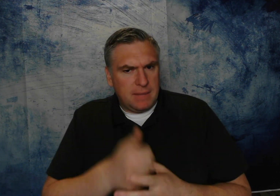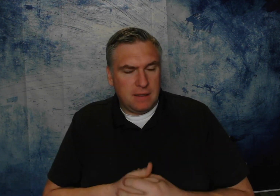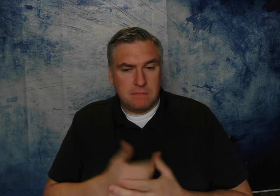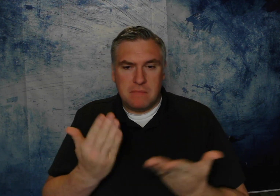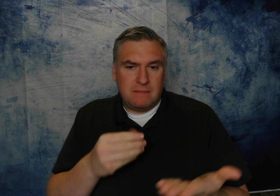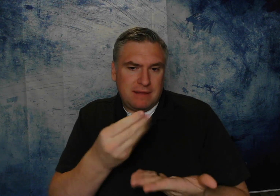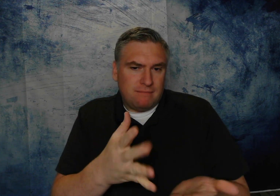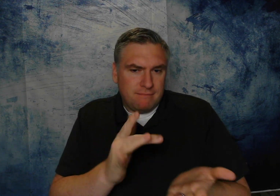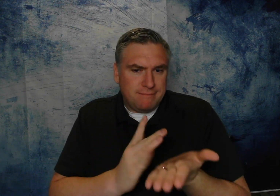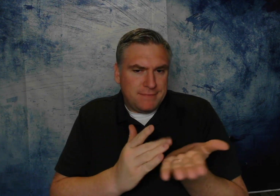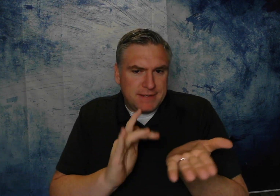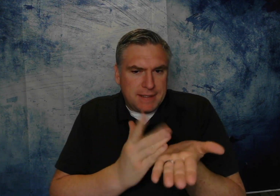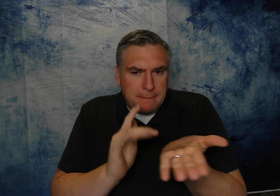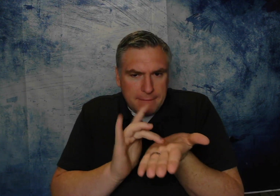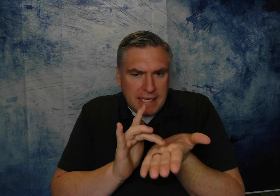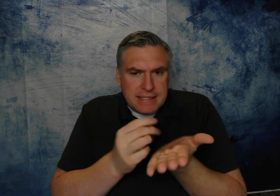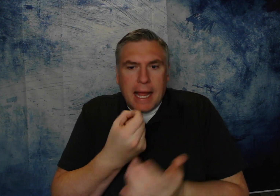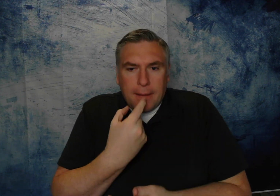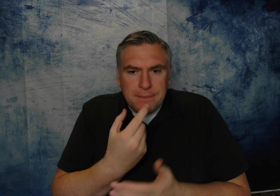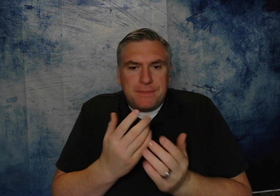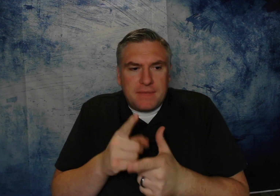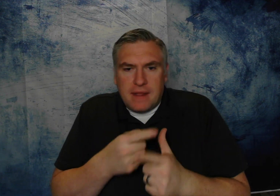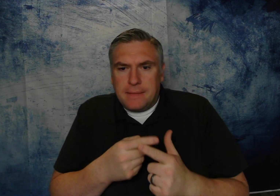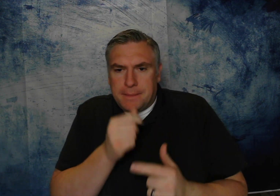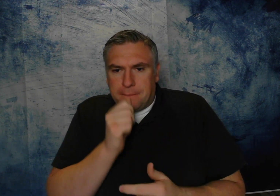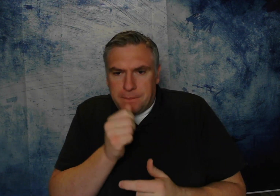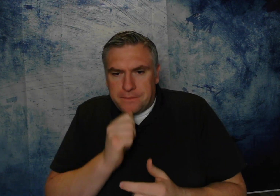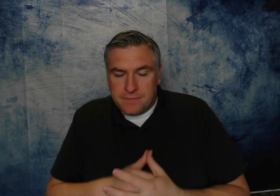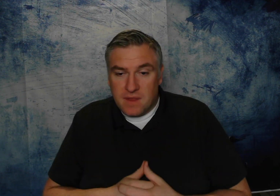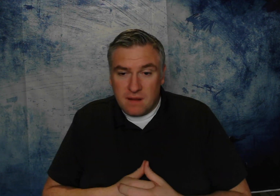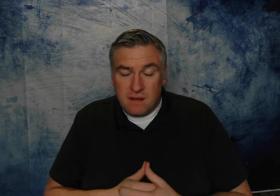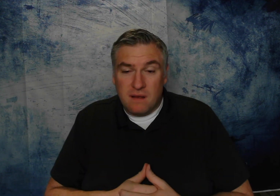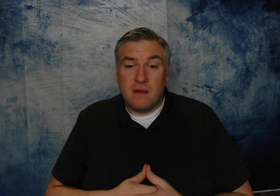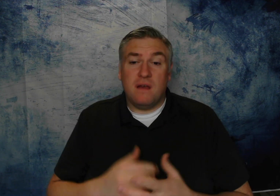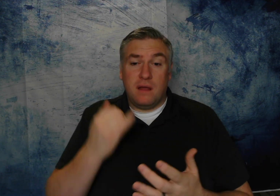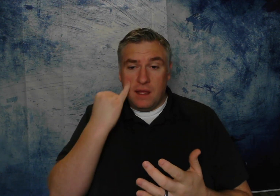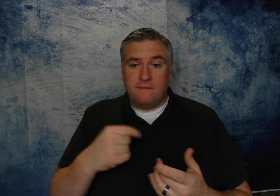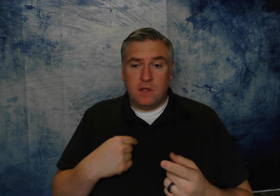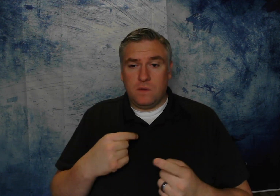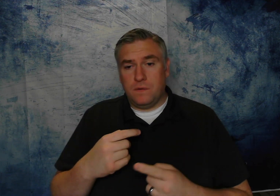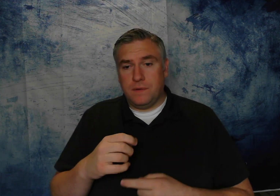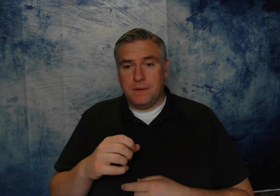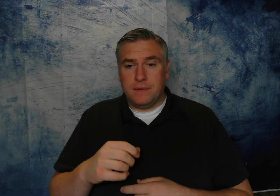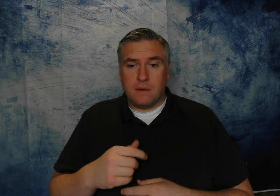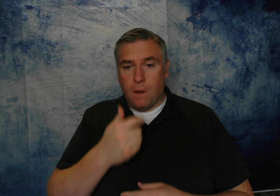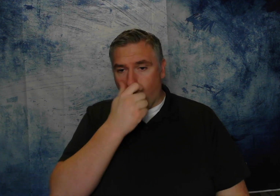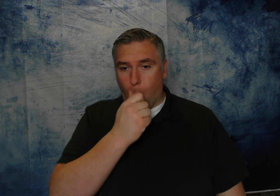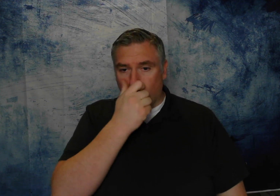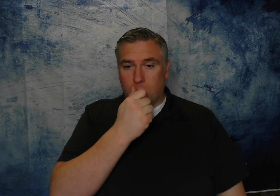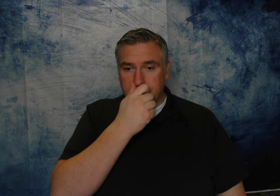have to wait just a little bit. Might have to give you some medicine and then you can wait. If you have a